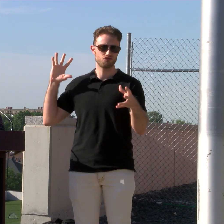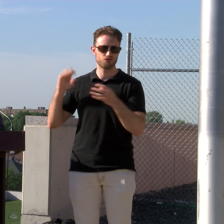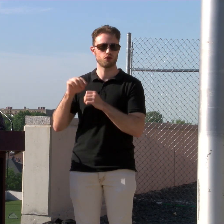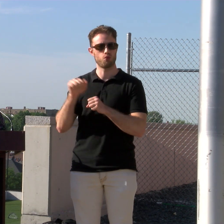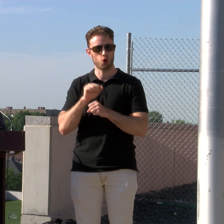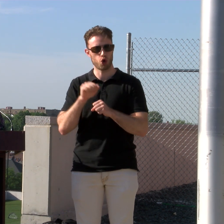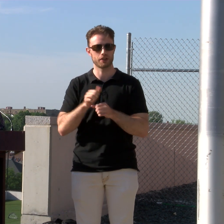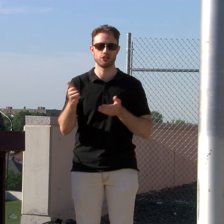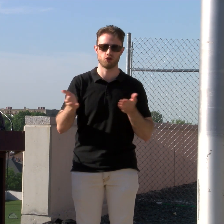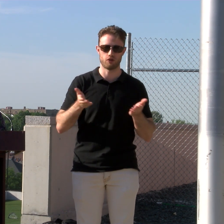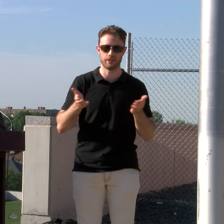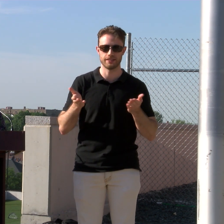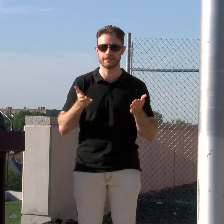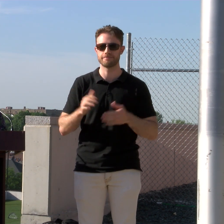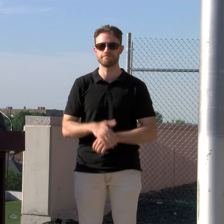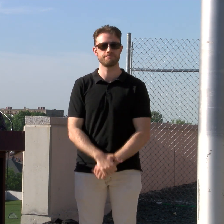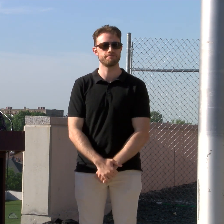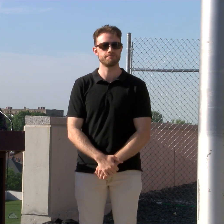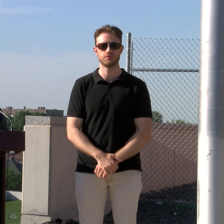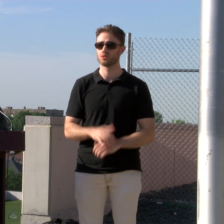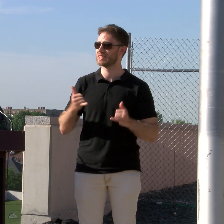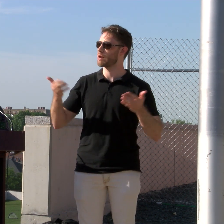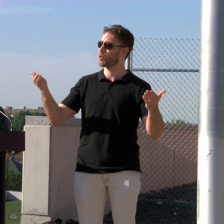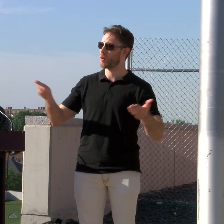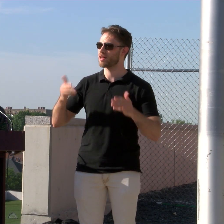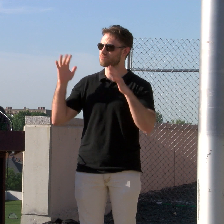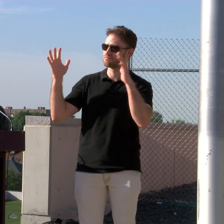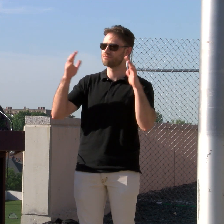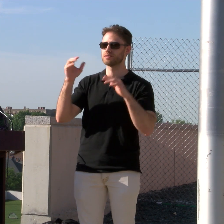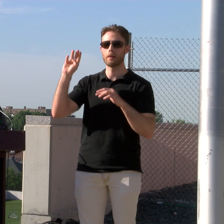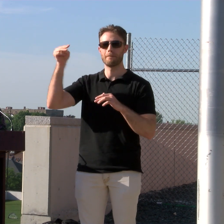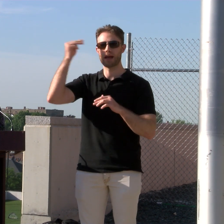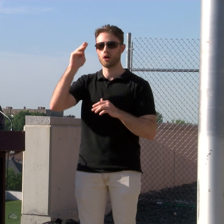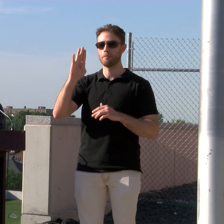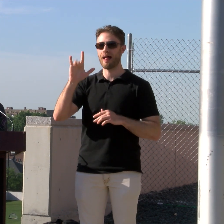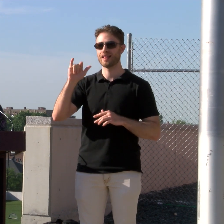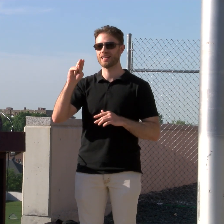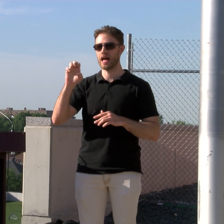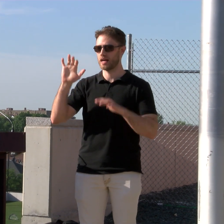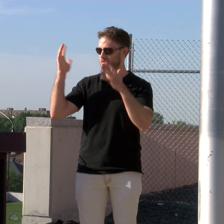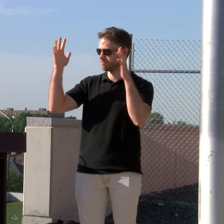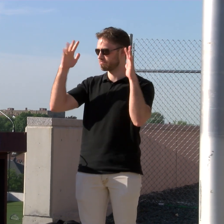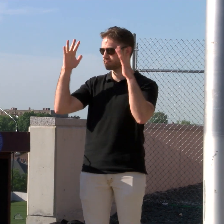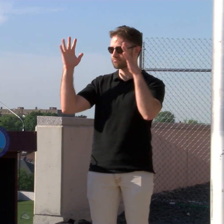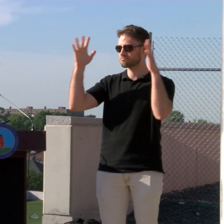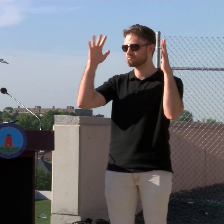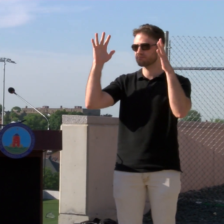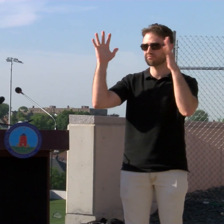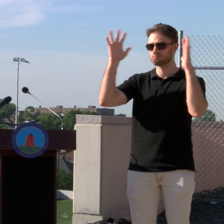service. Without further ado, let's give a warm welcome to Mayor Katjana Ballantyne.